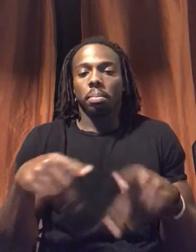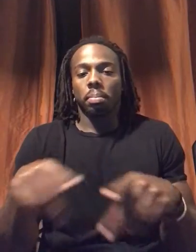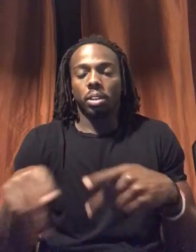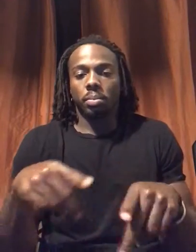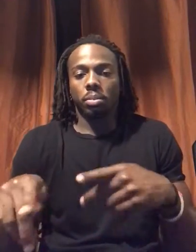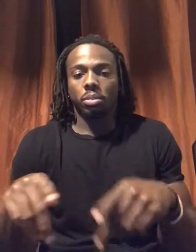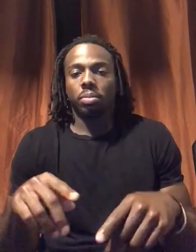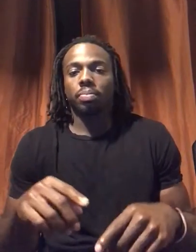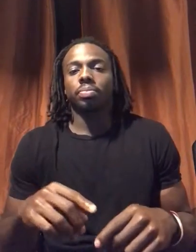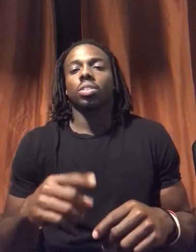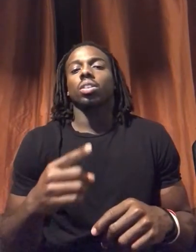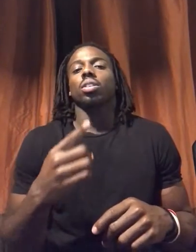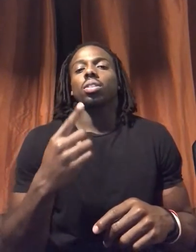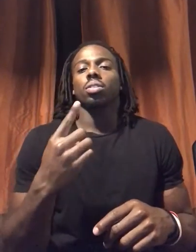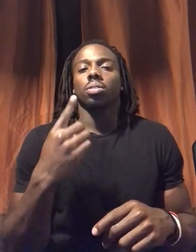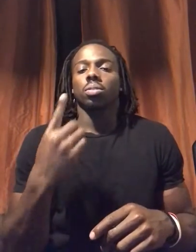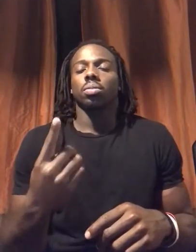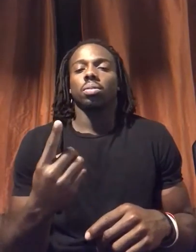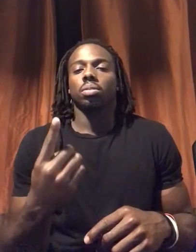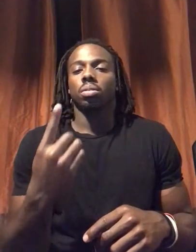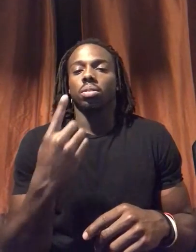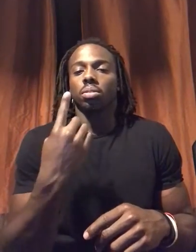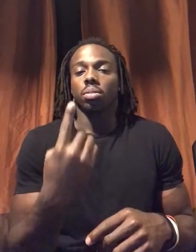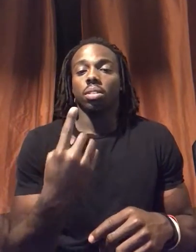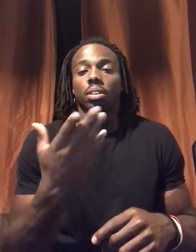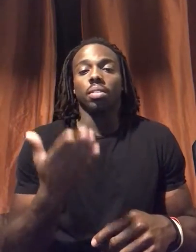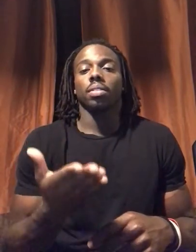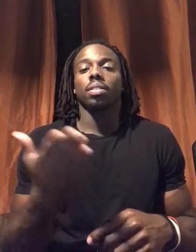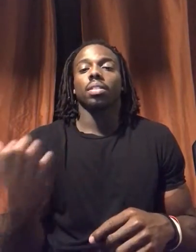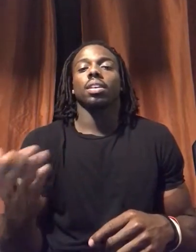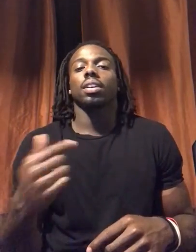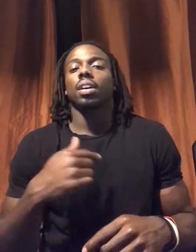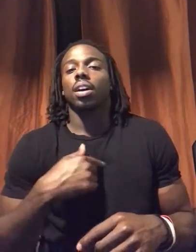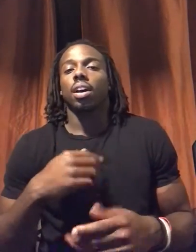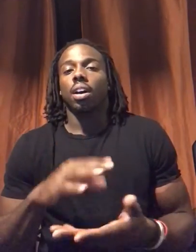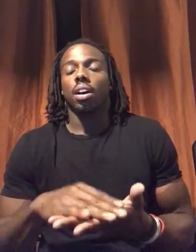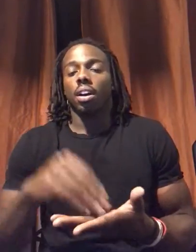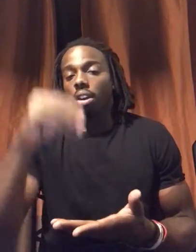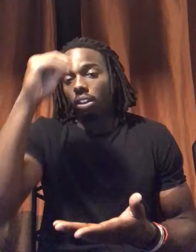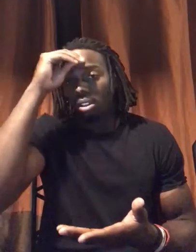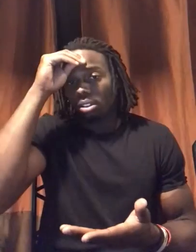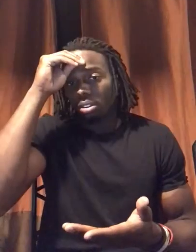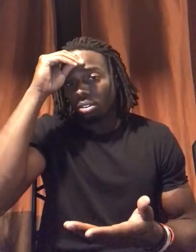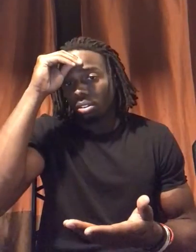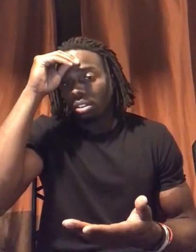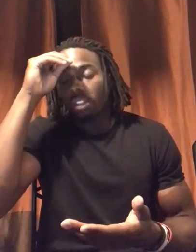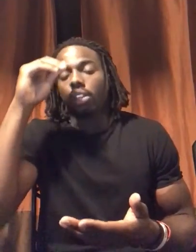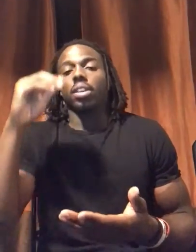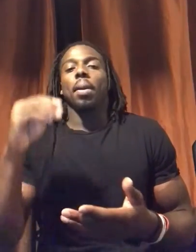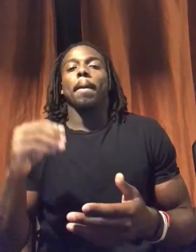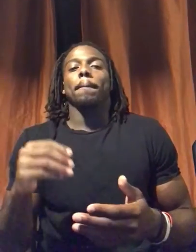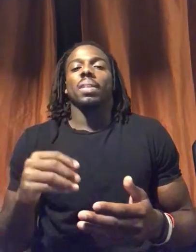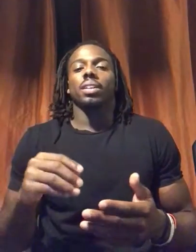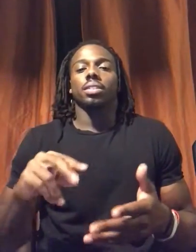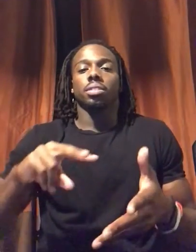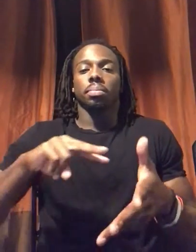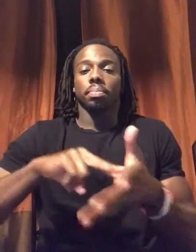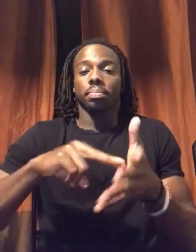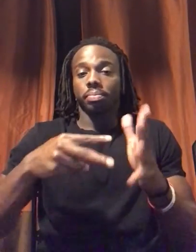Or should I take the minis? There's only one of them. There's only one of them. I'm gonna take the med kit. So that was the solo,